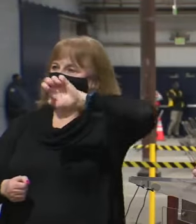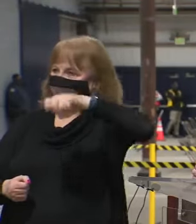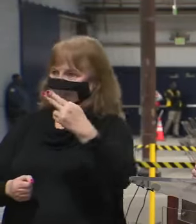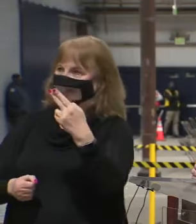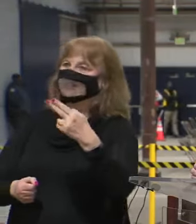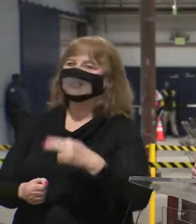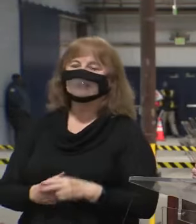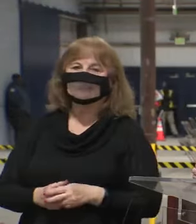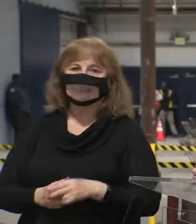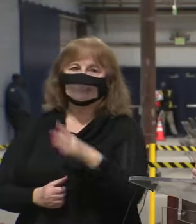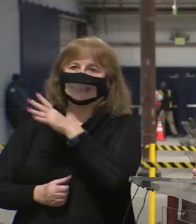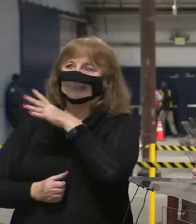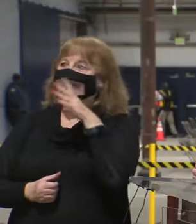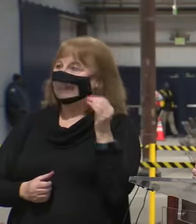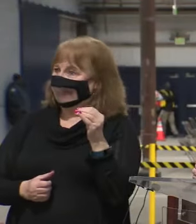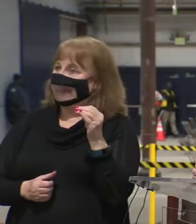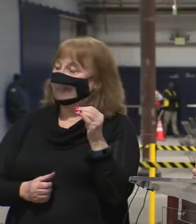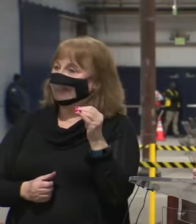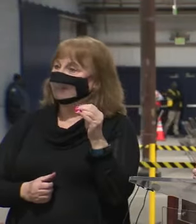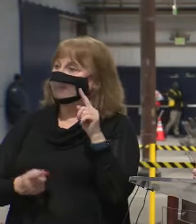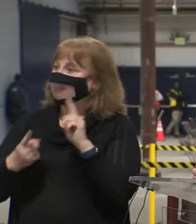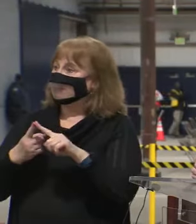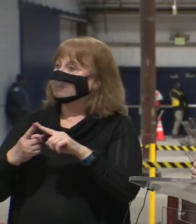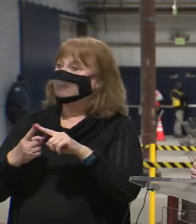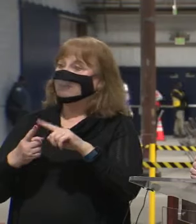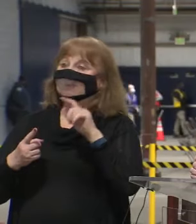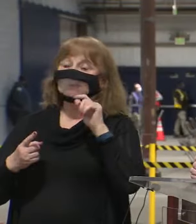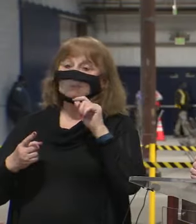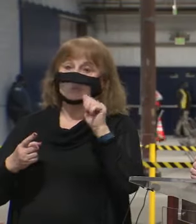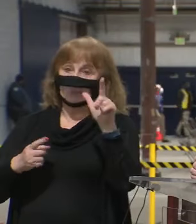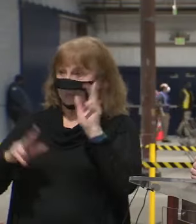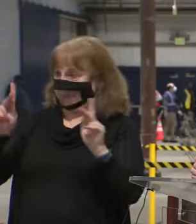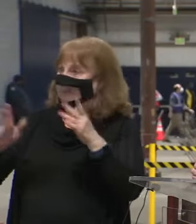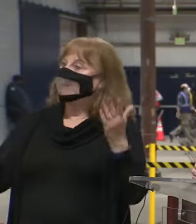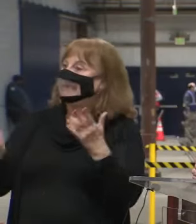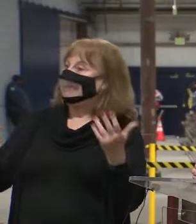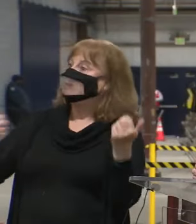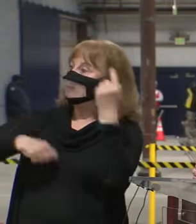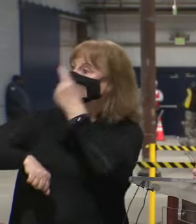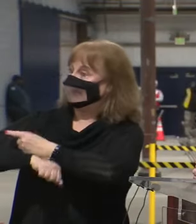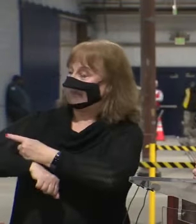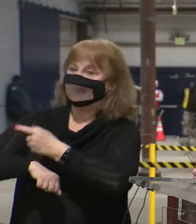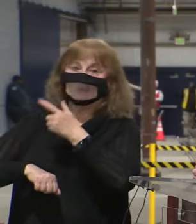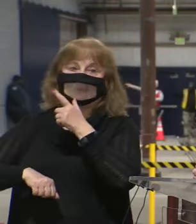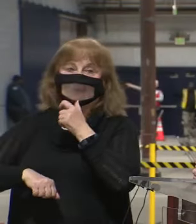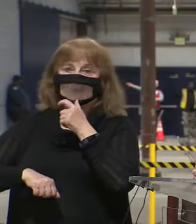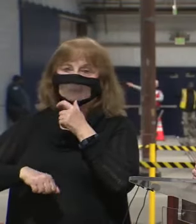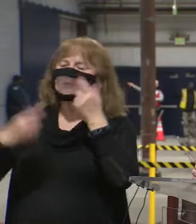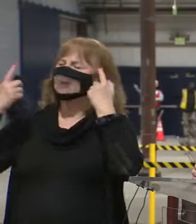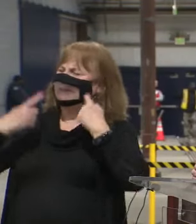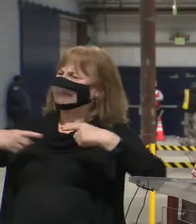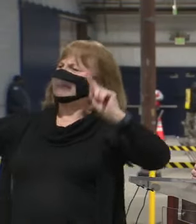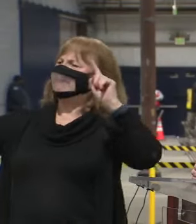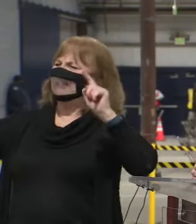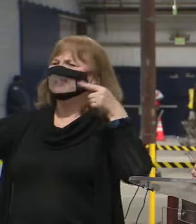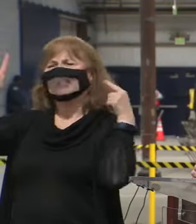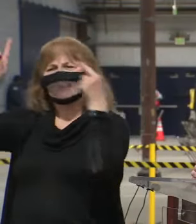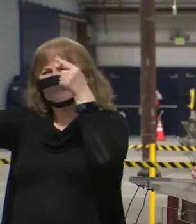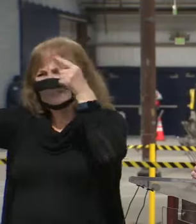Branch, and also to all those here today who are accomplishing the